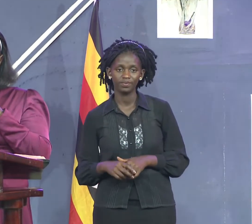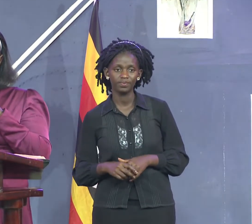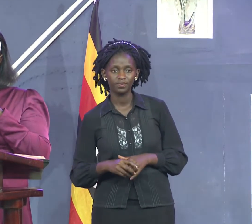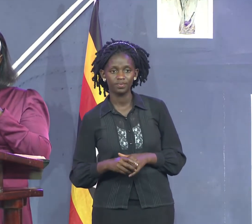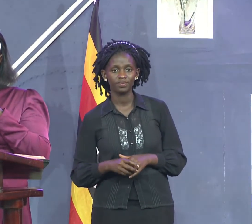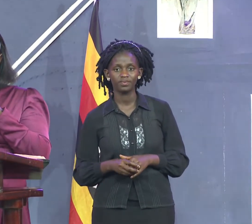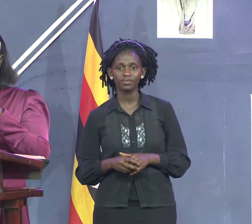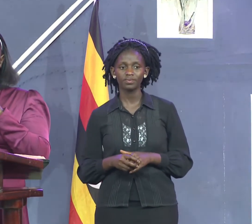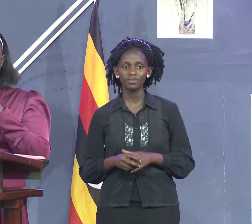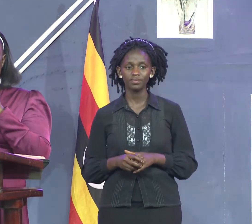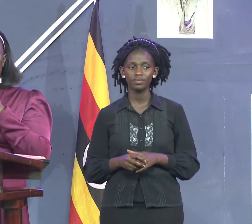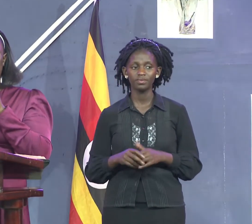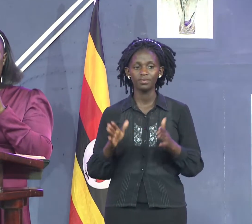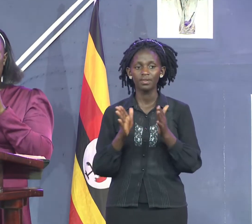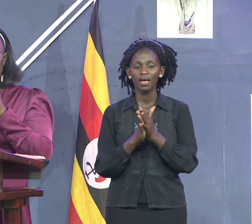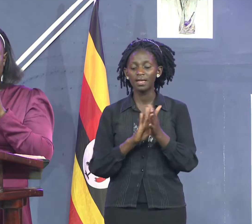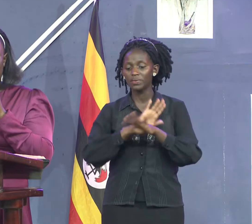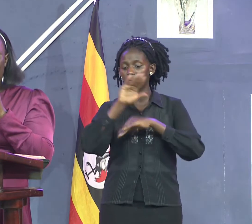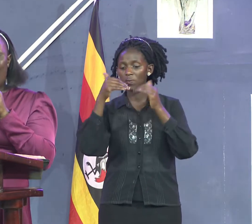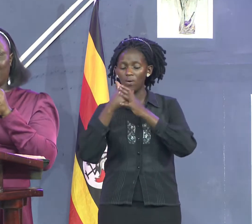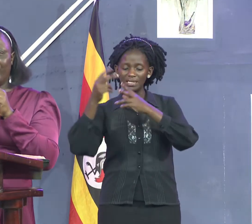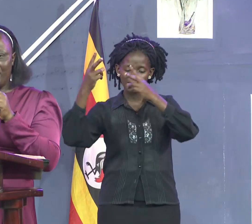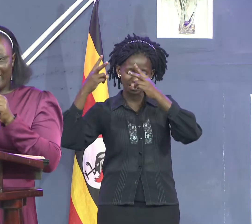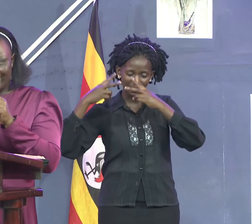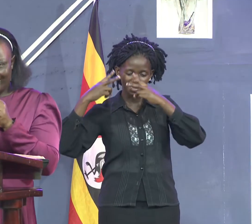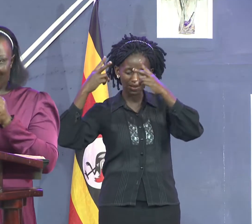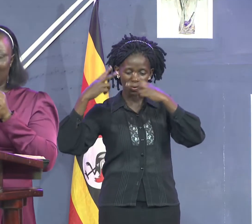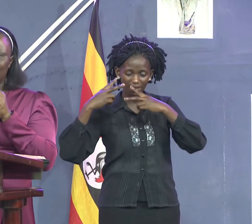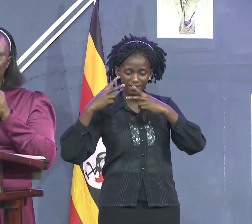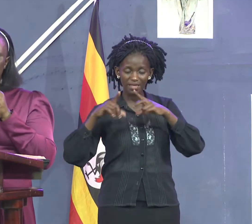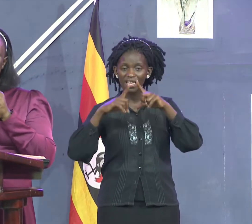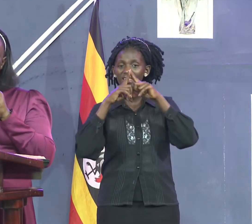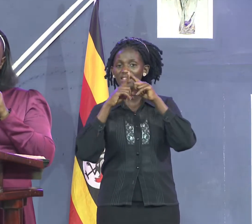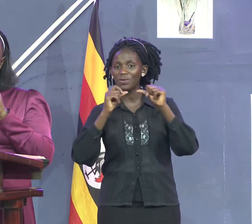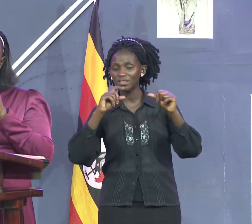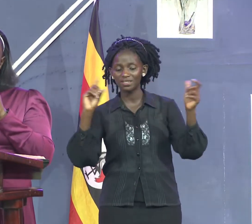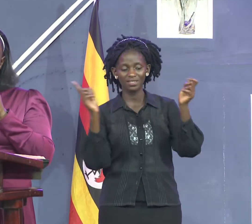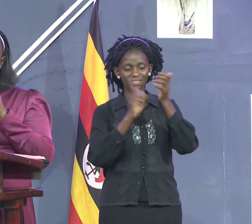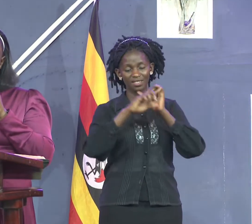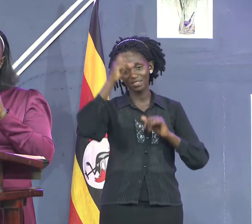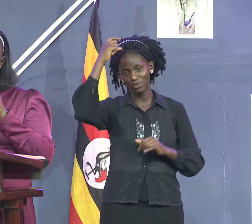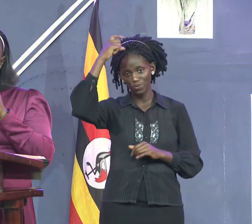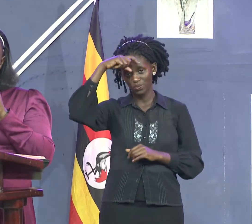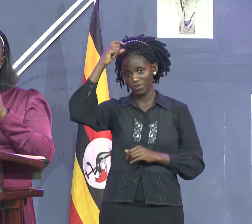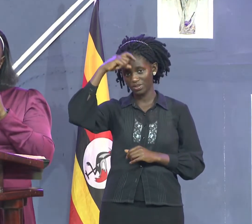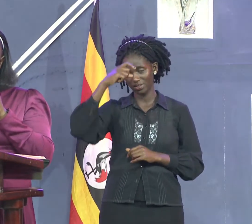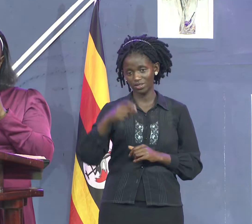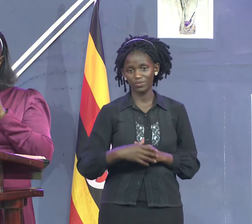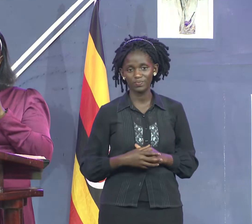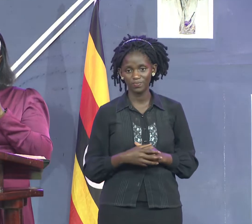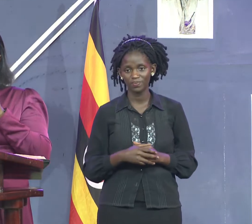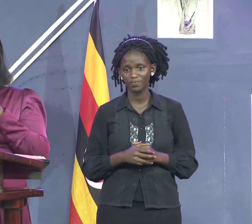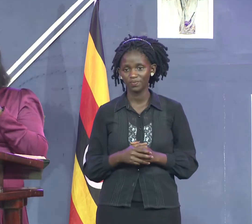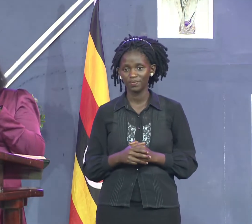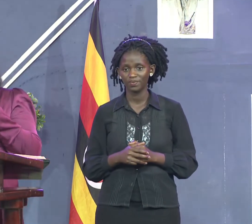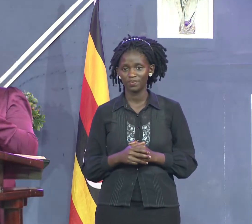is wisdom. Era buli awulira magezi afuna magezi. And whoever hearkens to wisdom attains